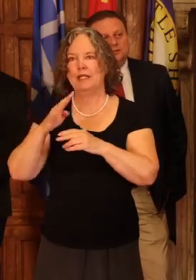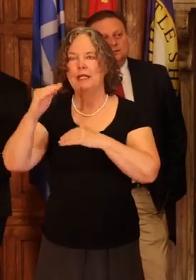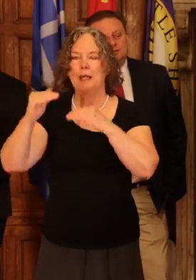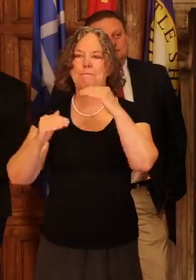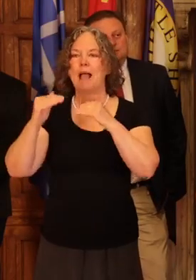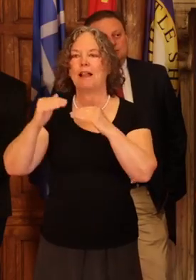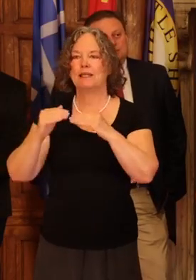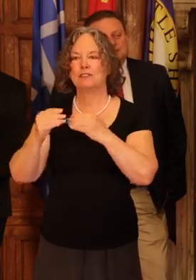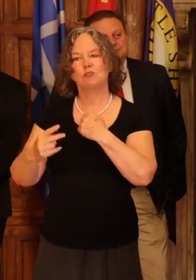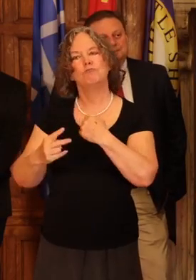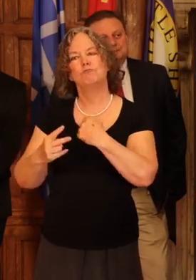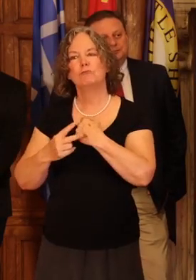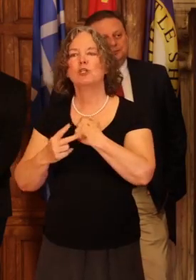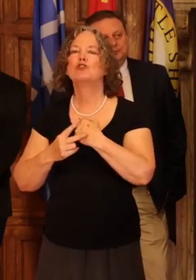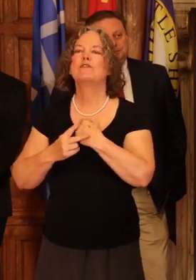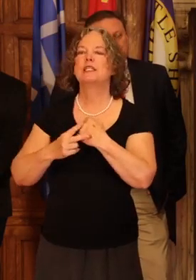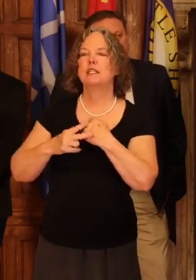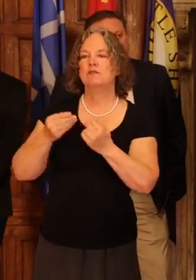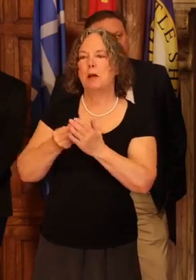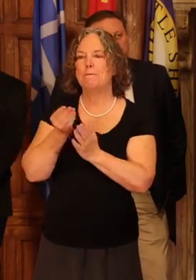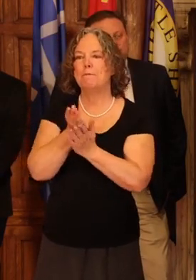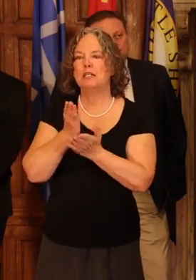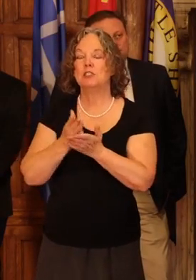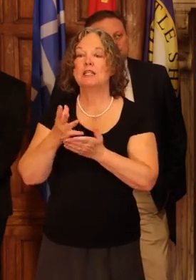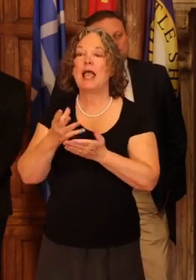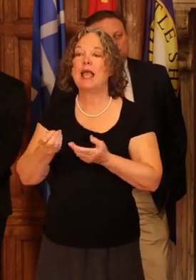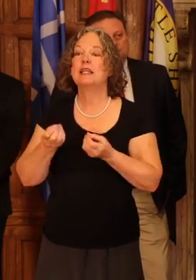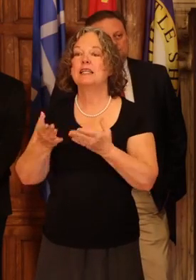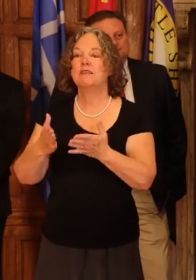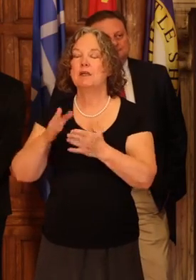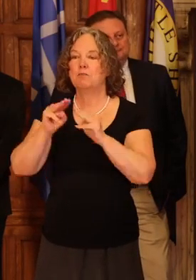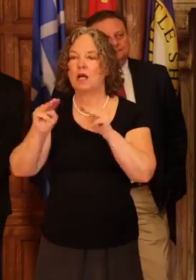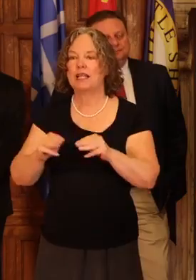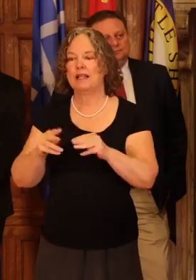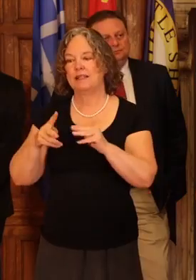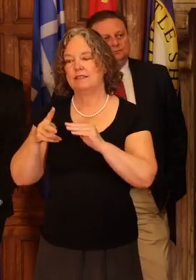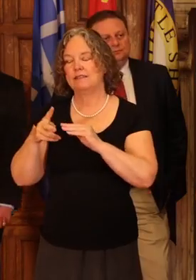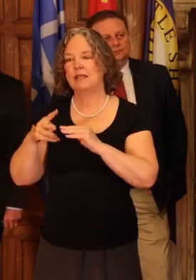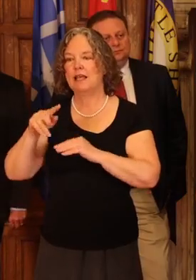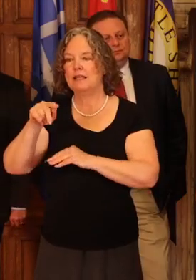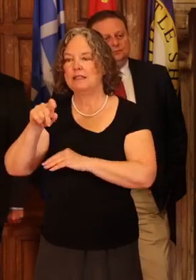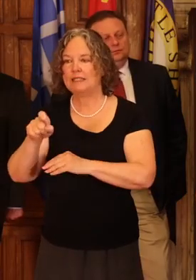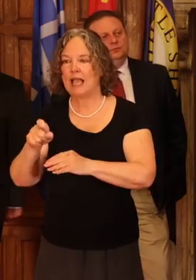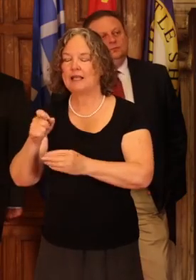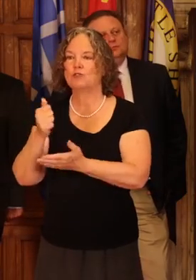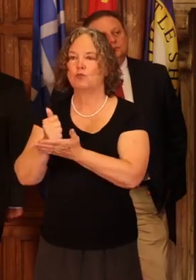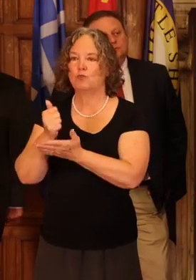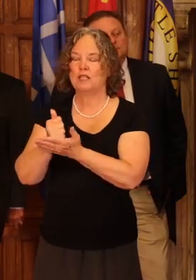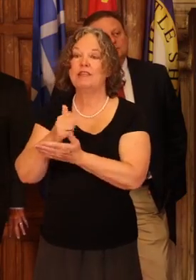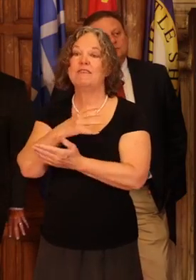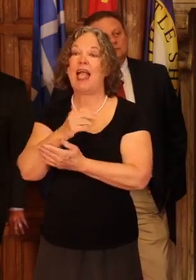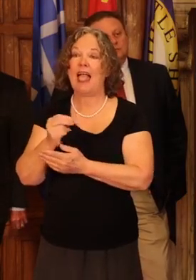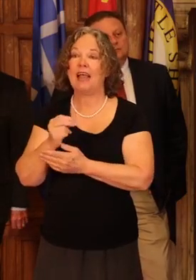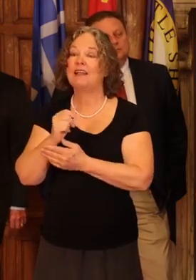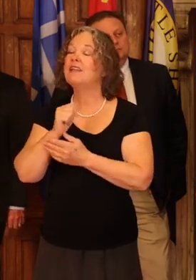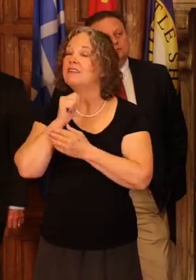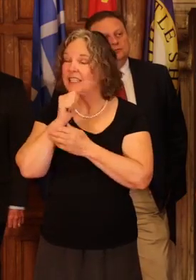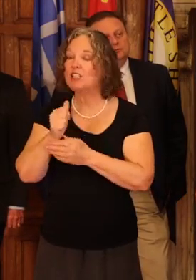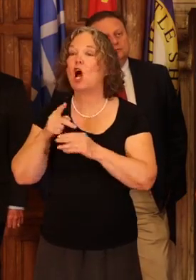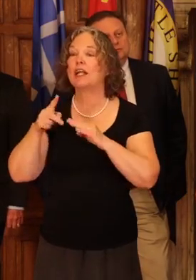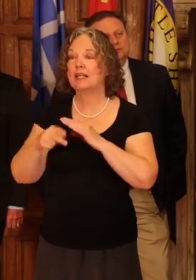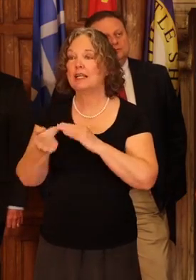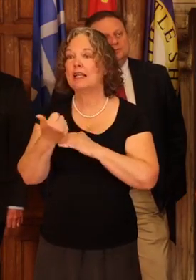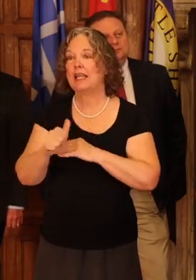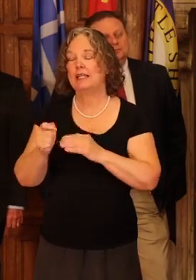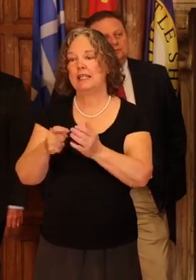protecting Montanans with tax relief and avoiding cuts to essential services. But it's not just about dollars